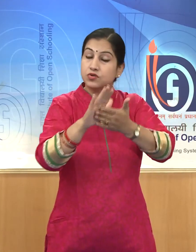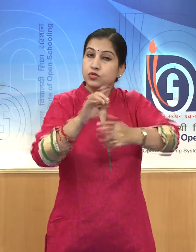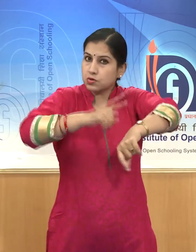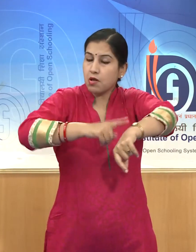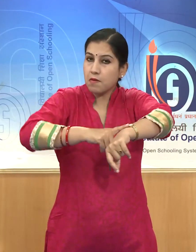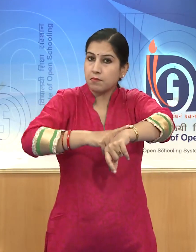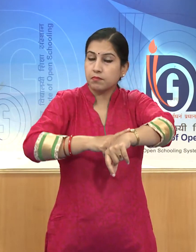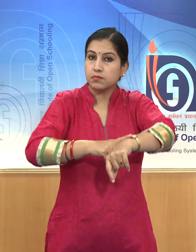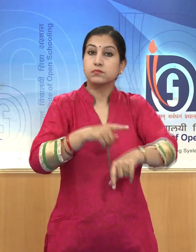Indian art